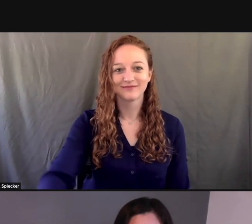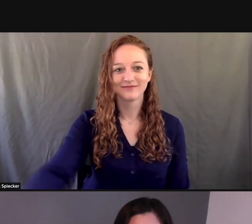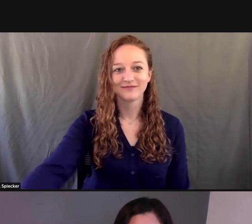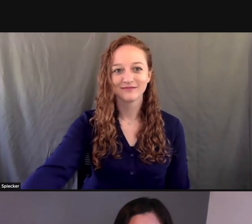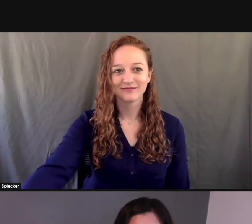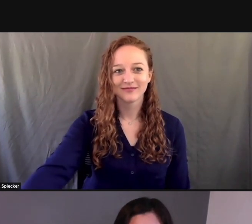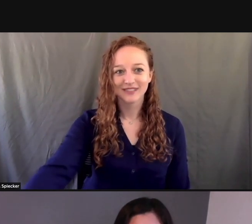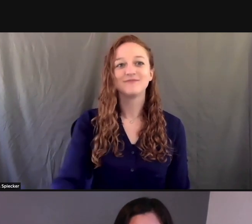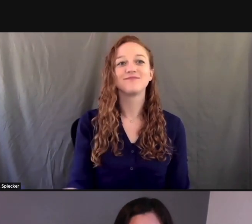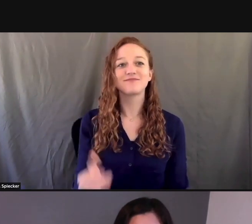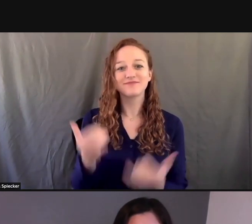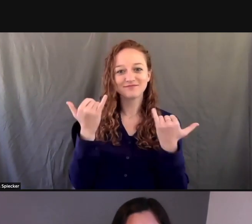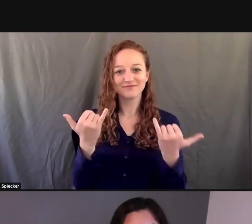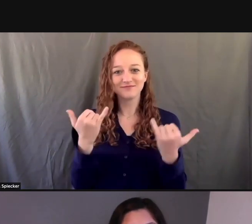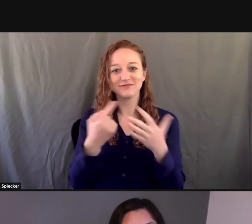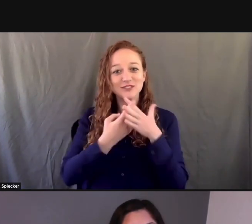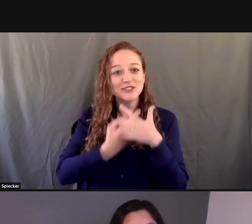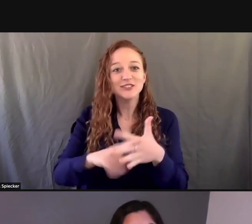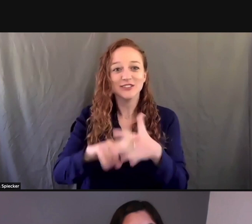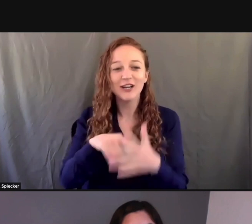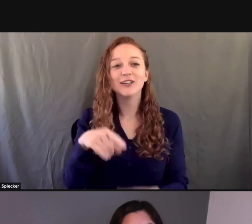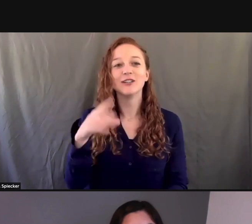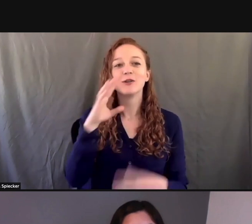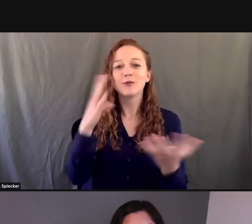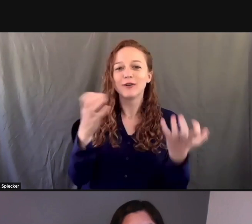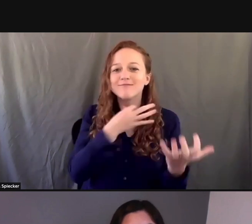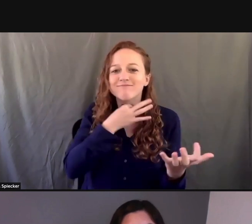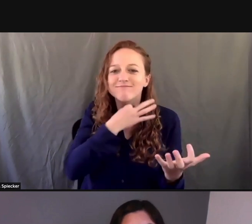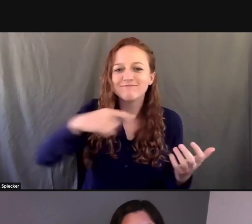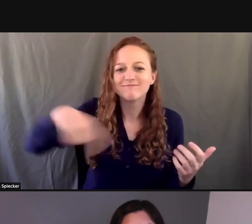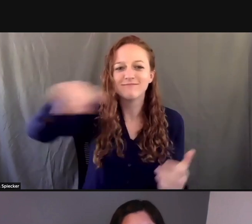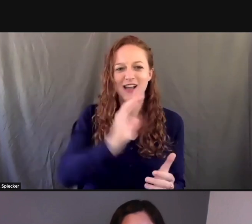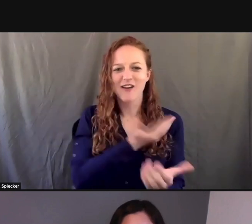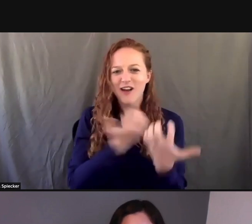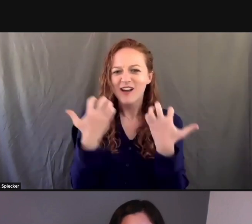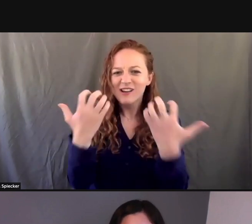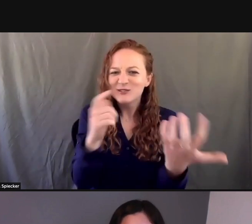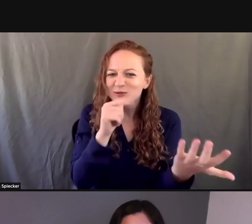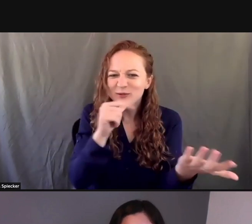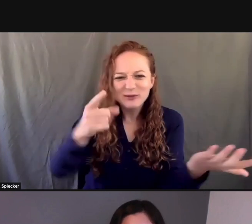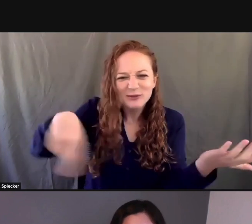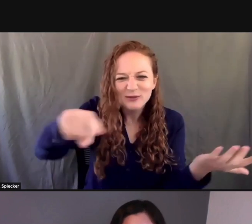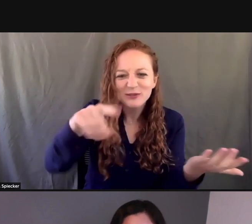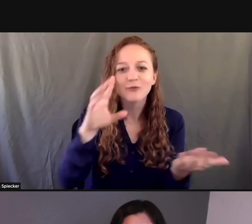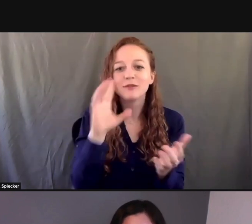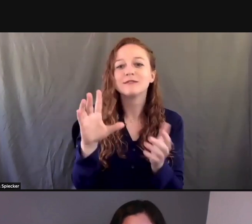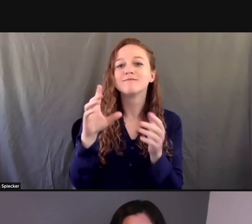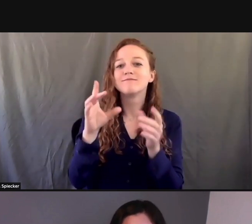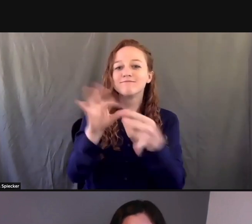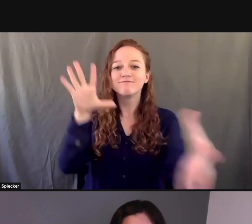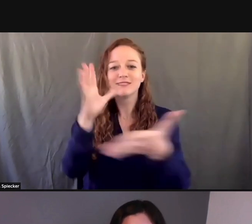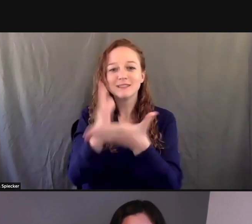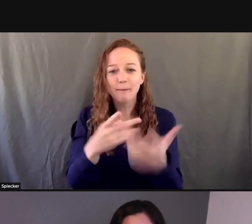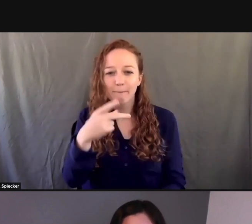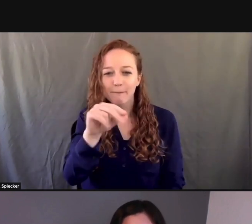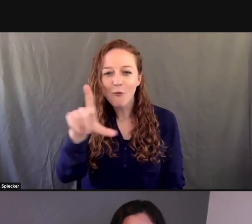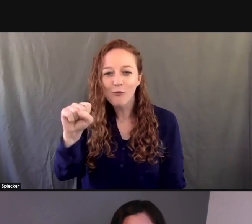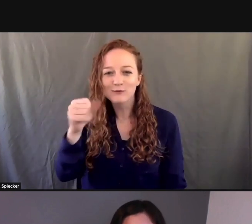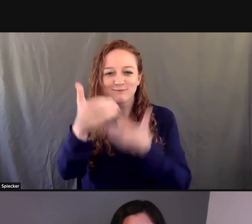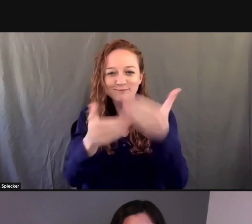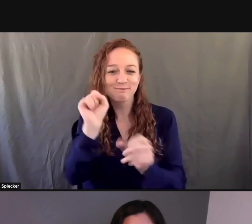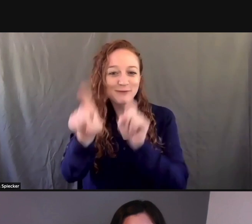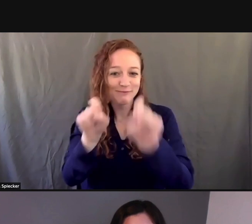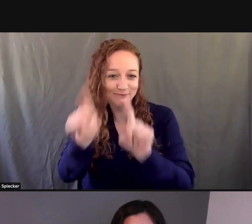I do want to clarify that this presentation is geared towards what it looks like behind the scenes for Atomic Hands. We will